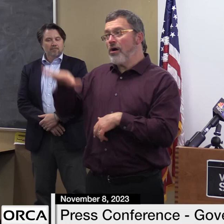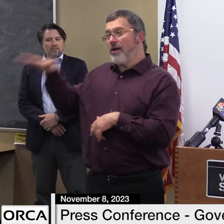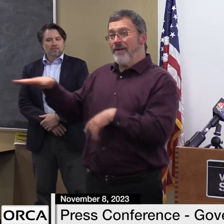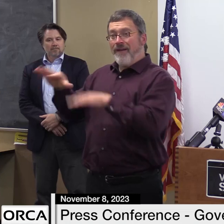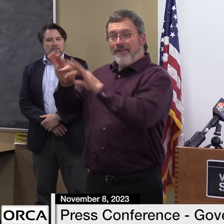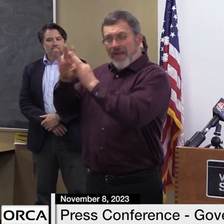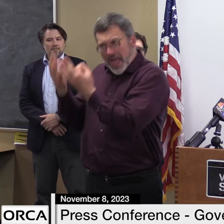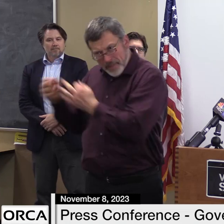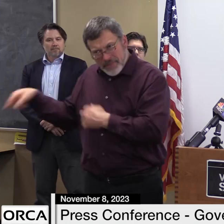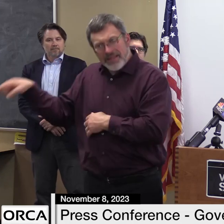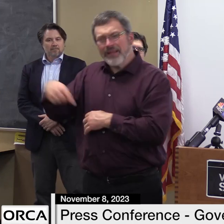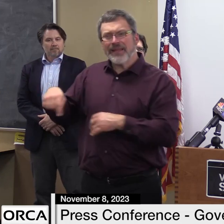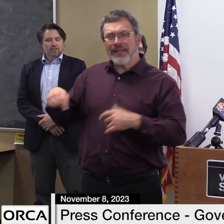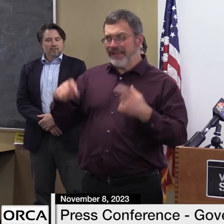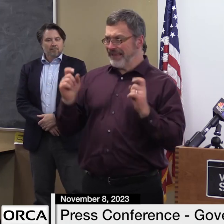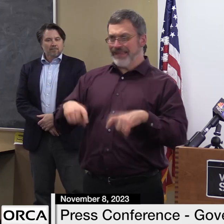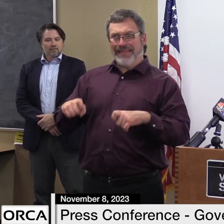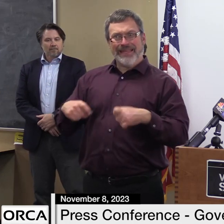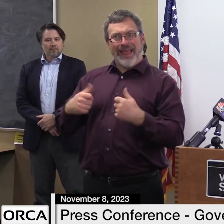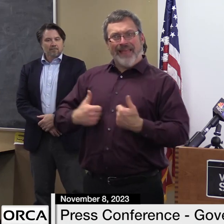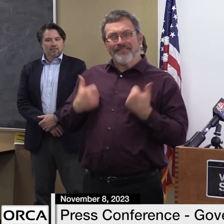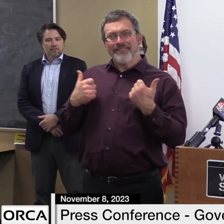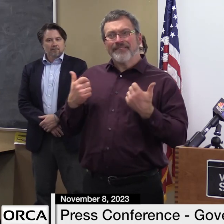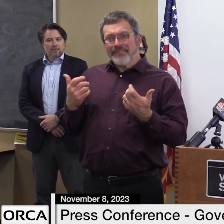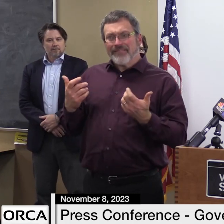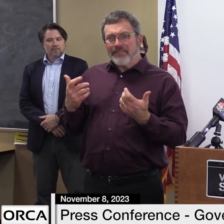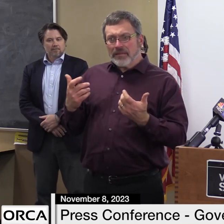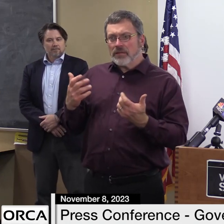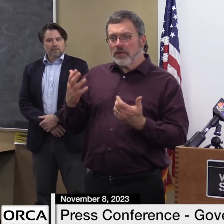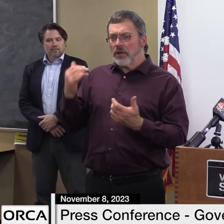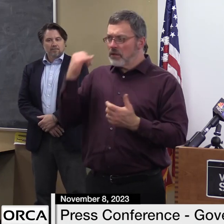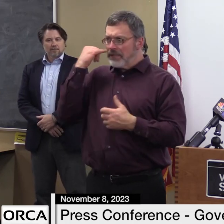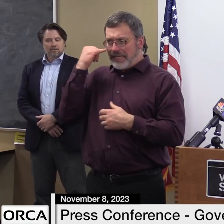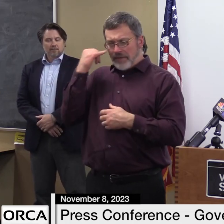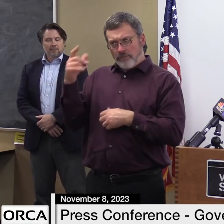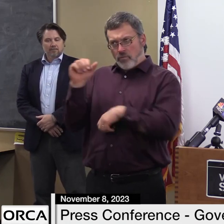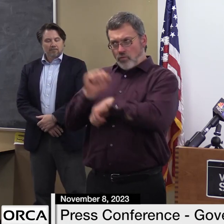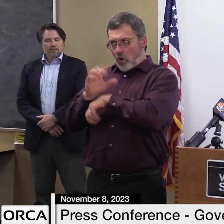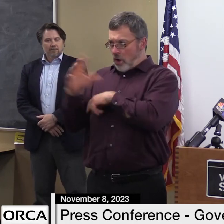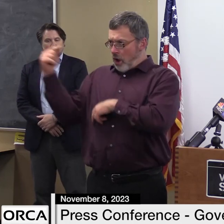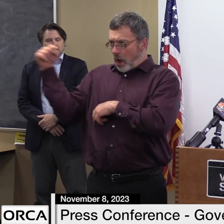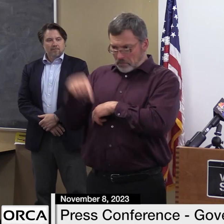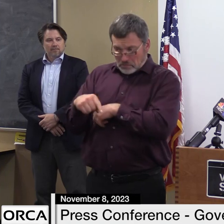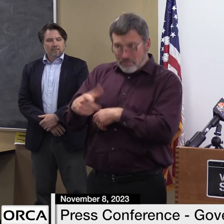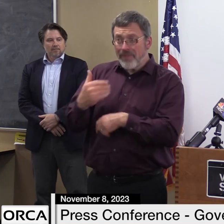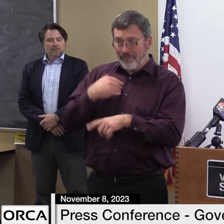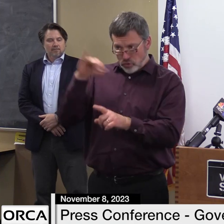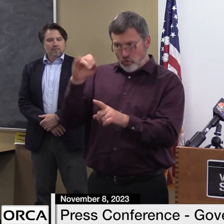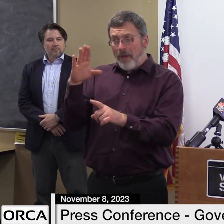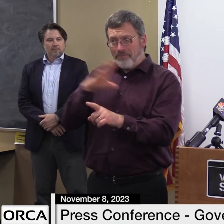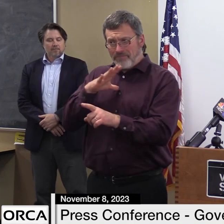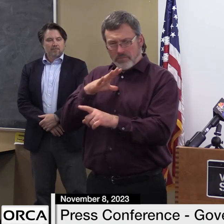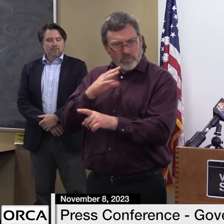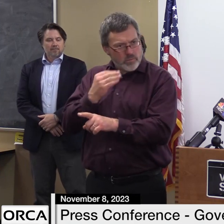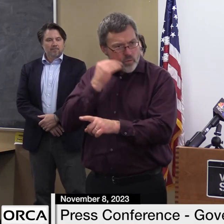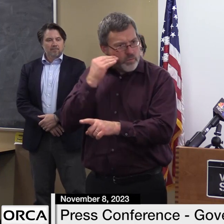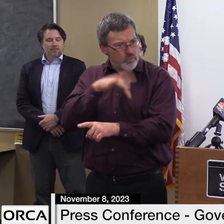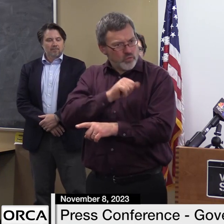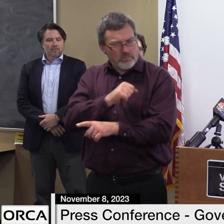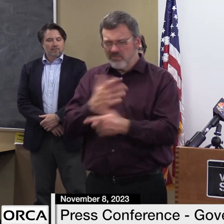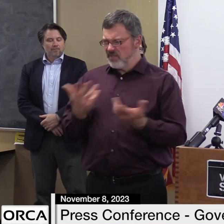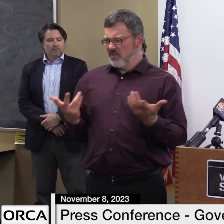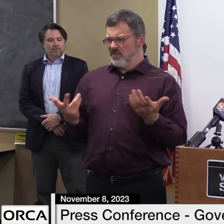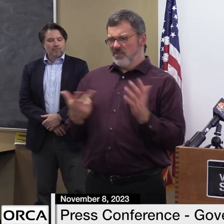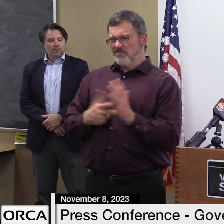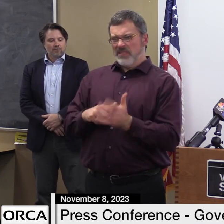that families facing homelessness desperately need. We can't afford to mess this up. And